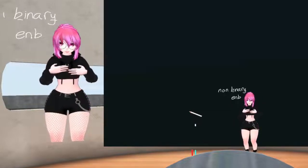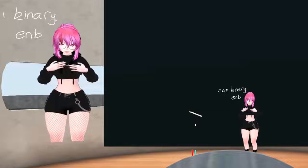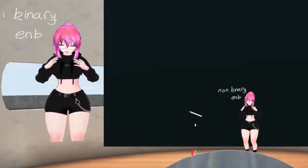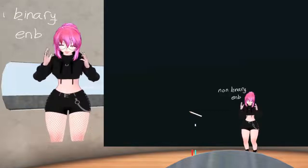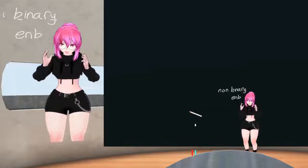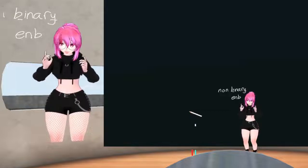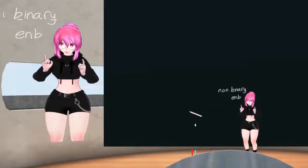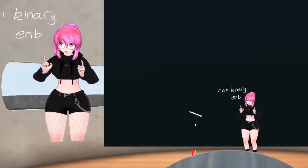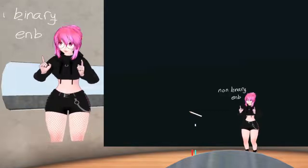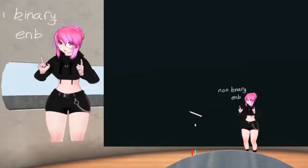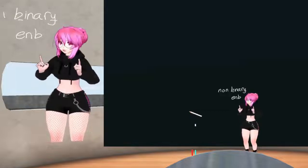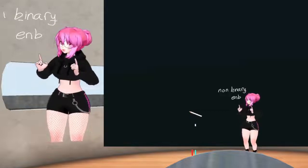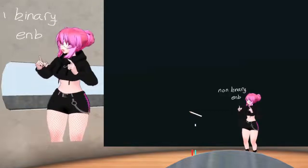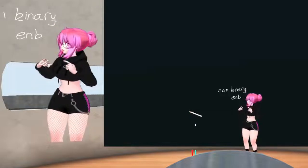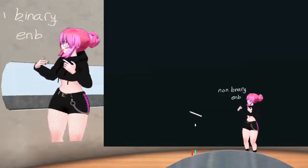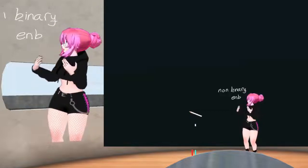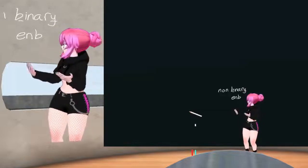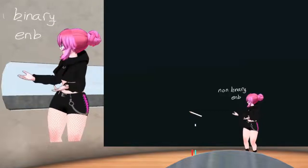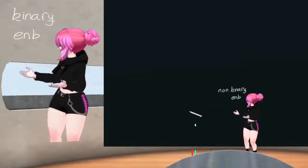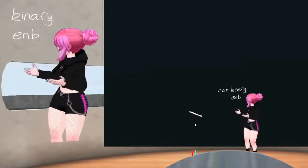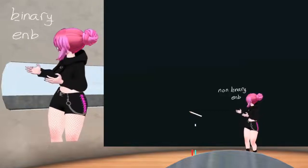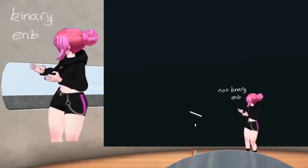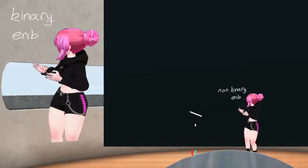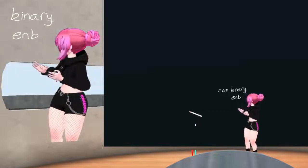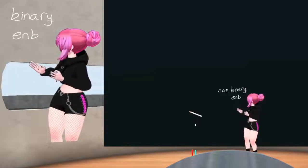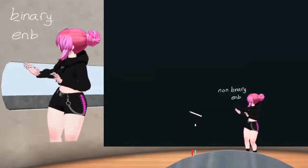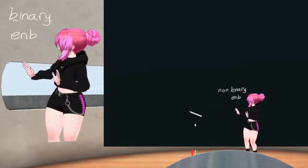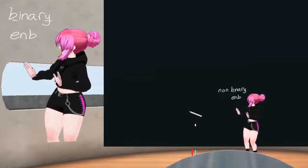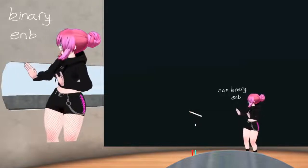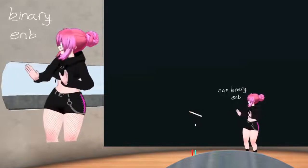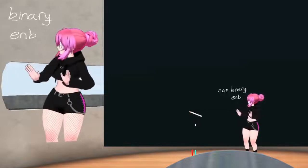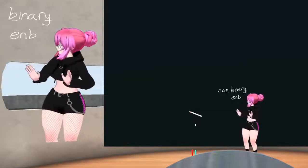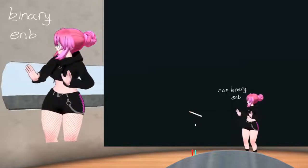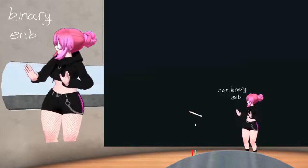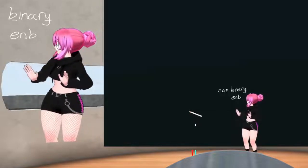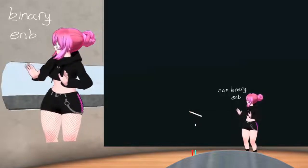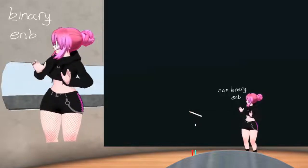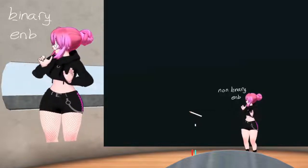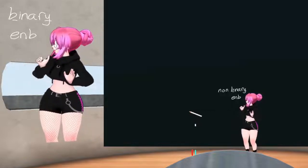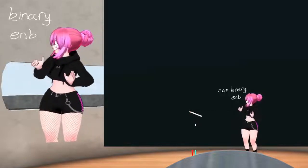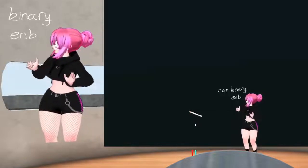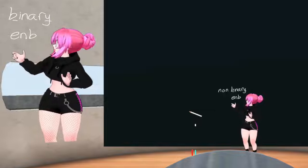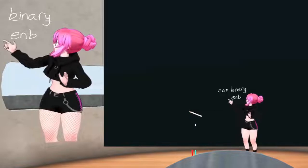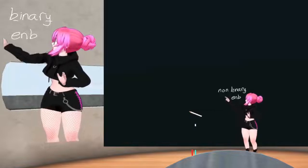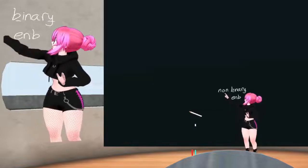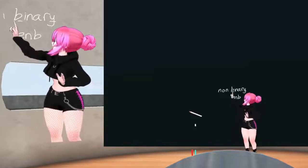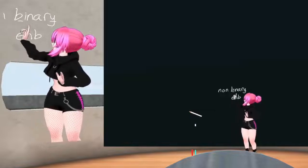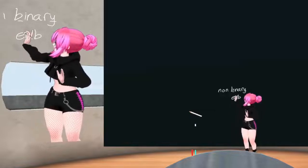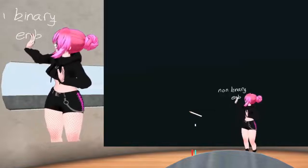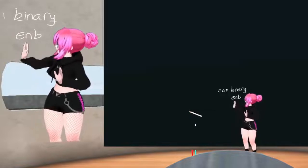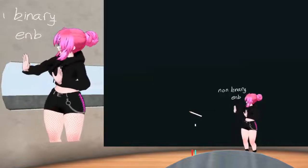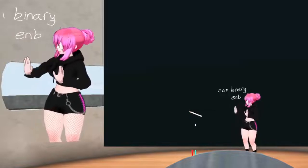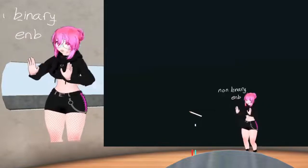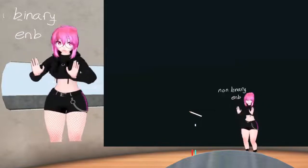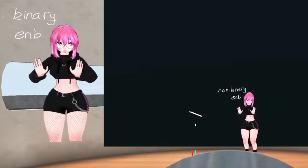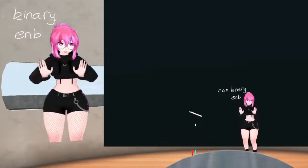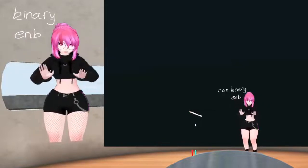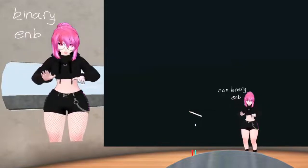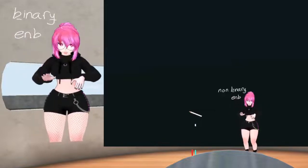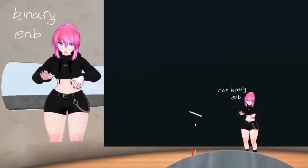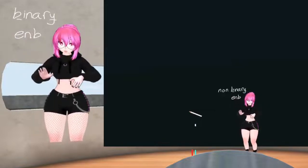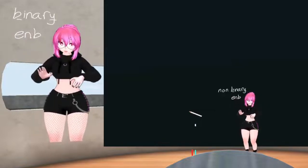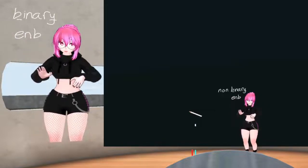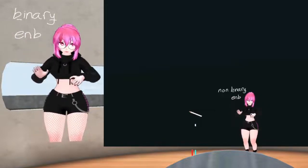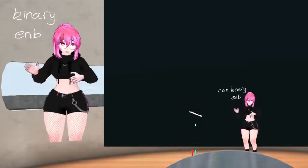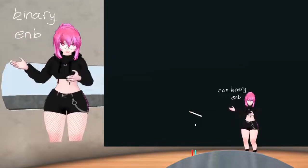super educated on it, but I thought I would explain that because there are some people who would prefer not to say NB. So I will teach